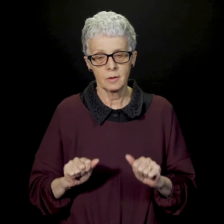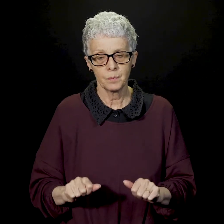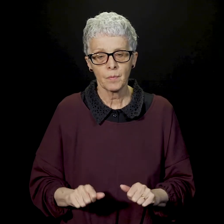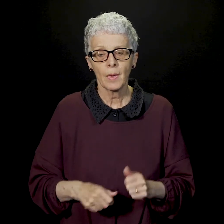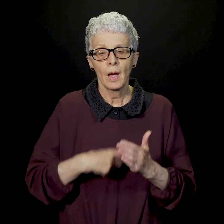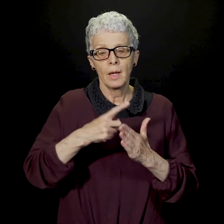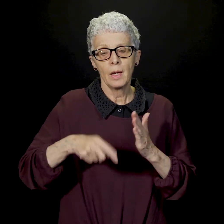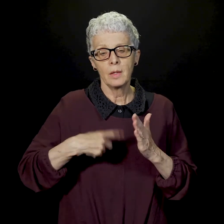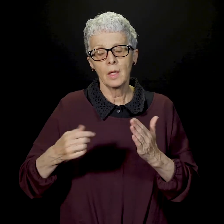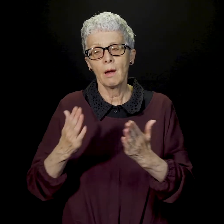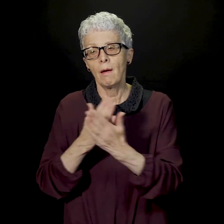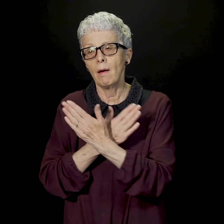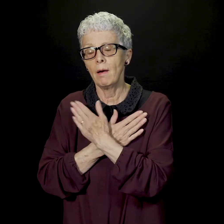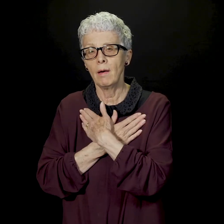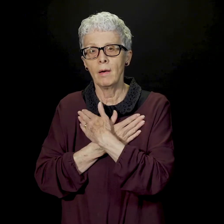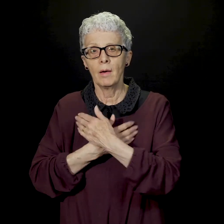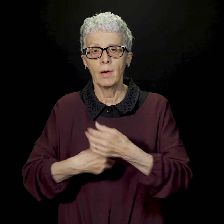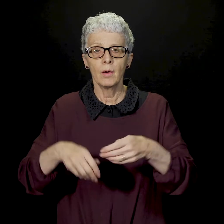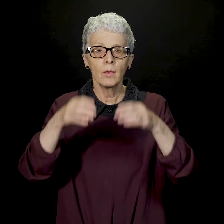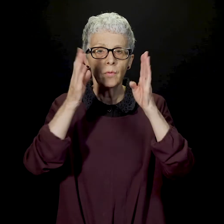rains, unending